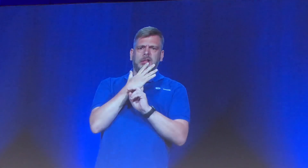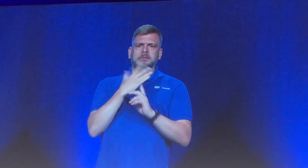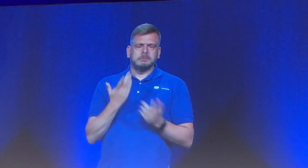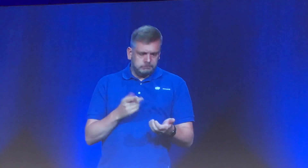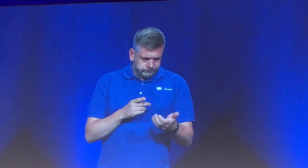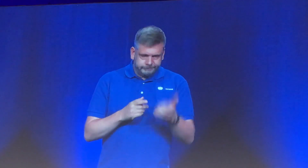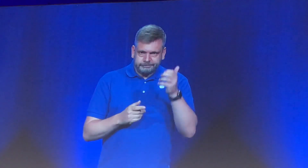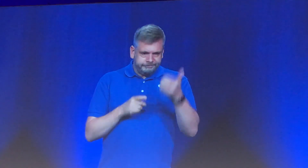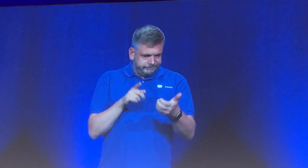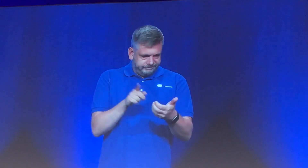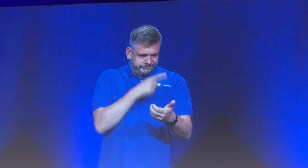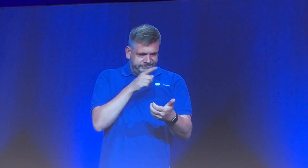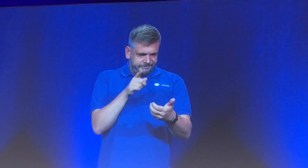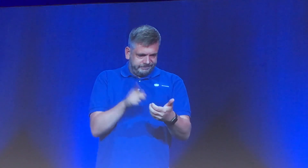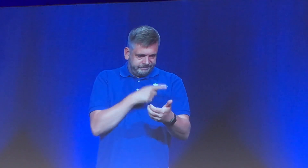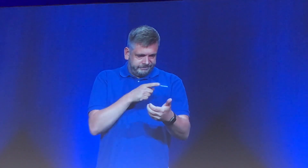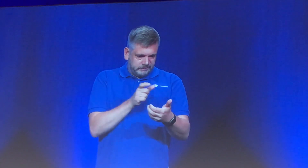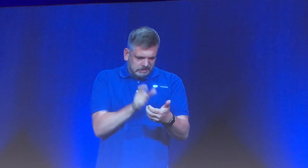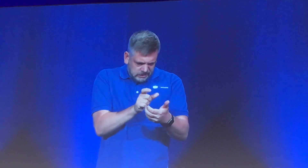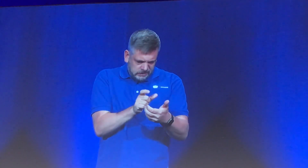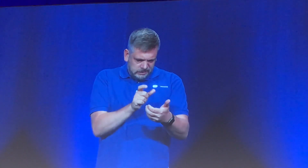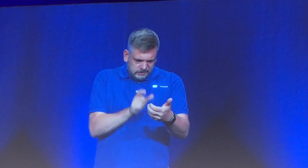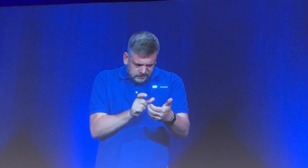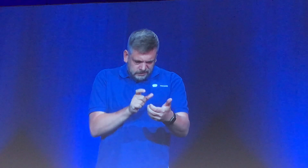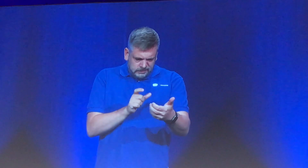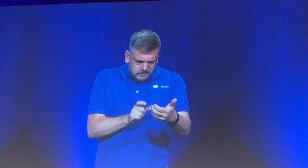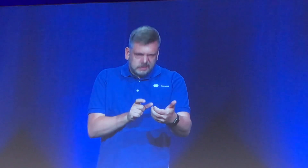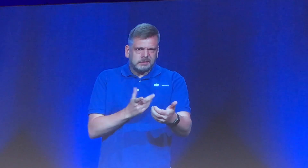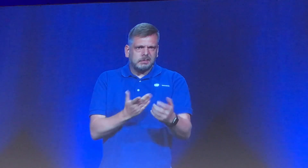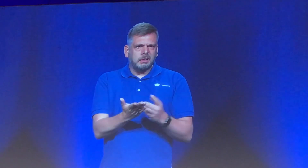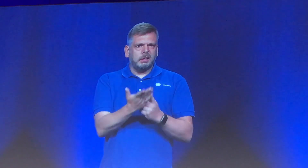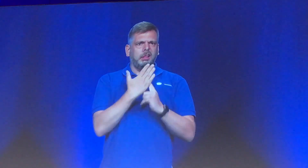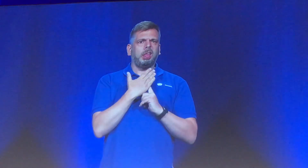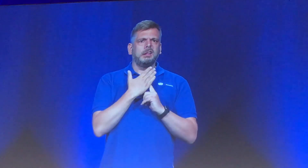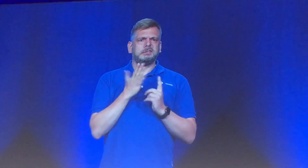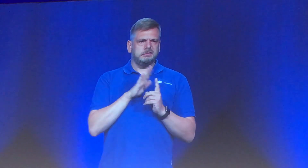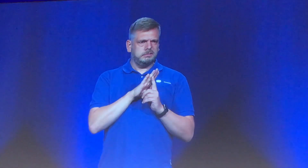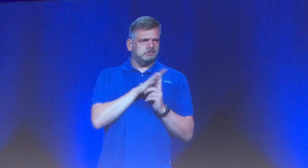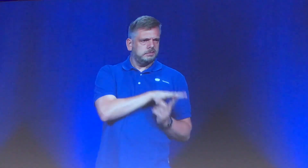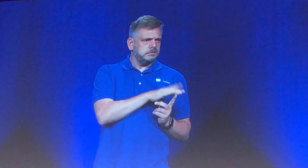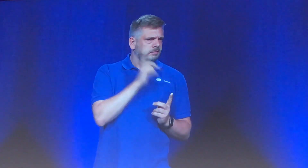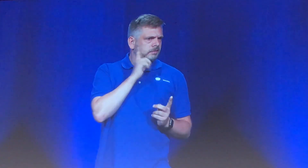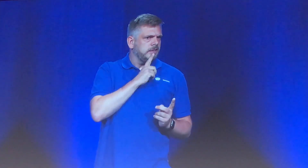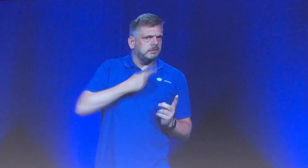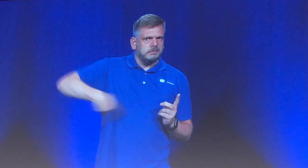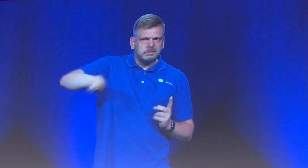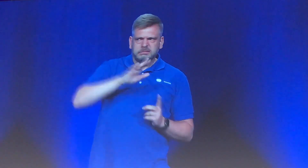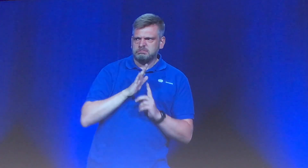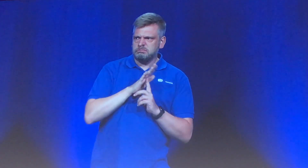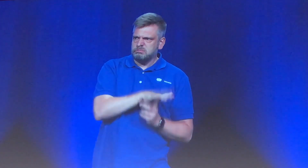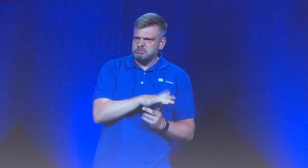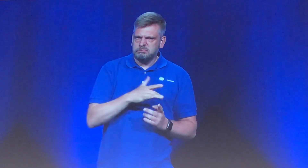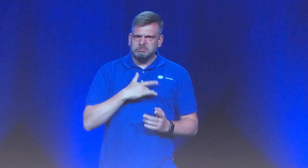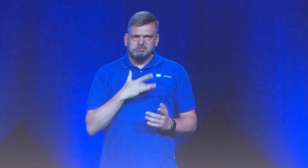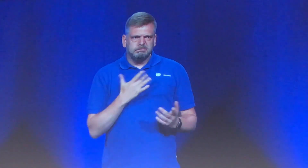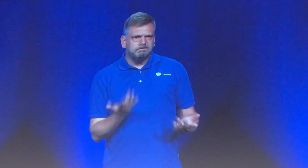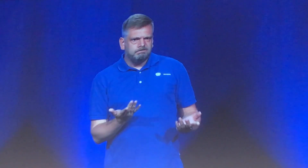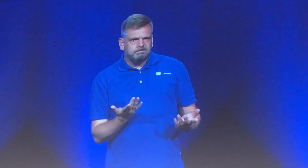resources, we wanted to ensure that our website was as accessible as possible and that would not require people to